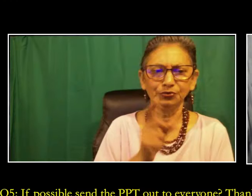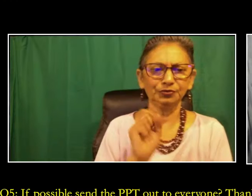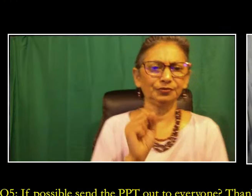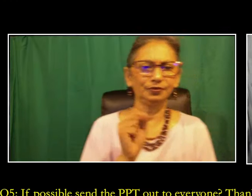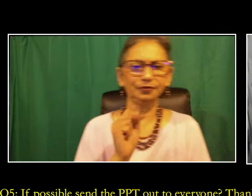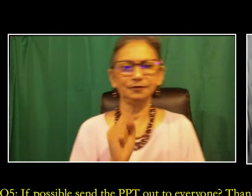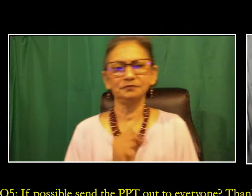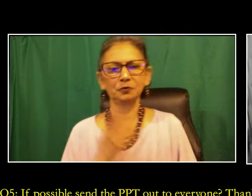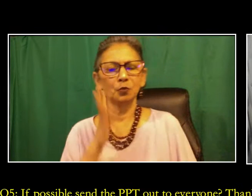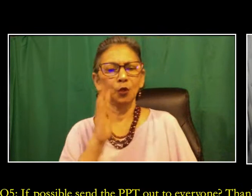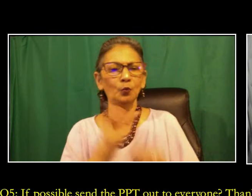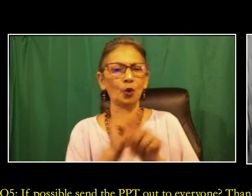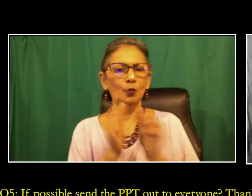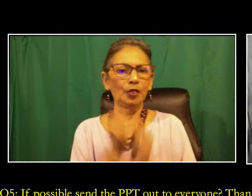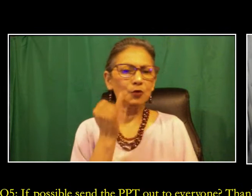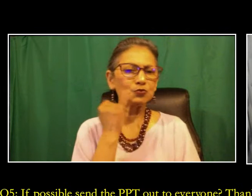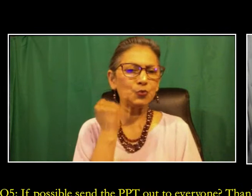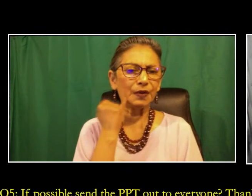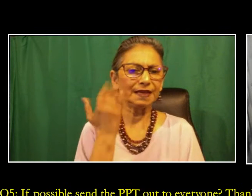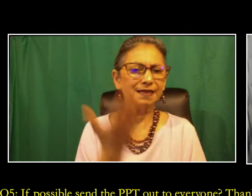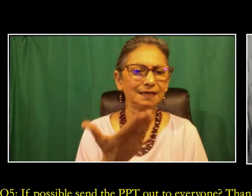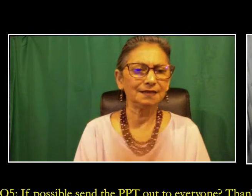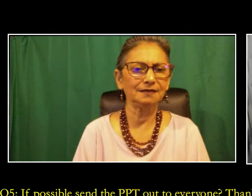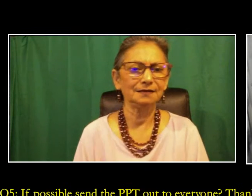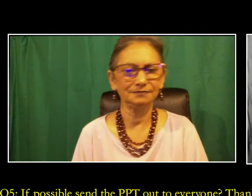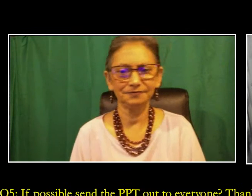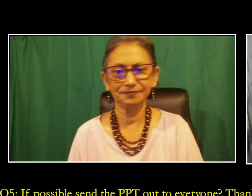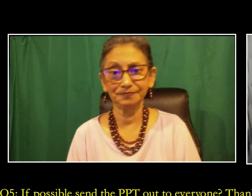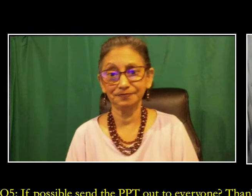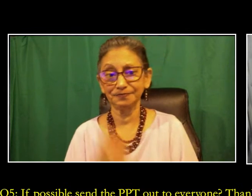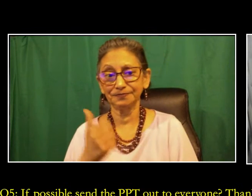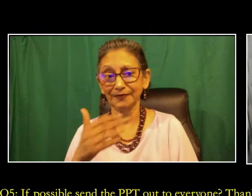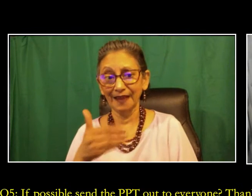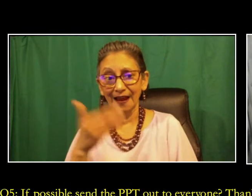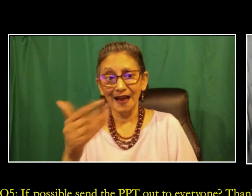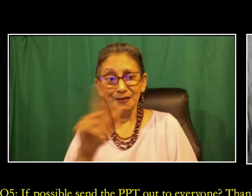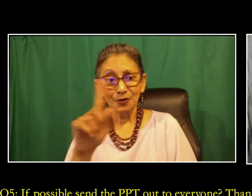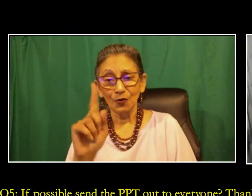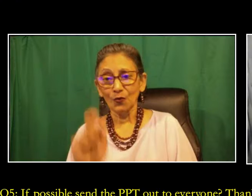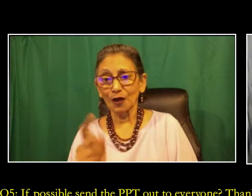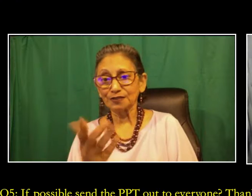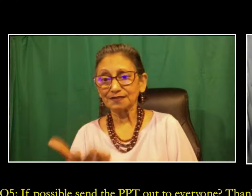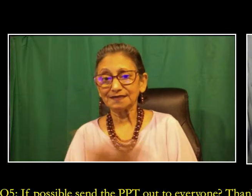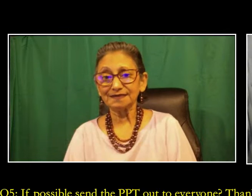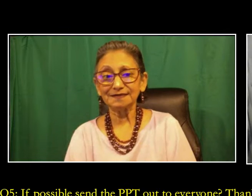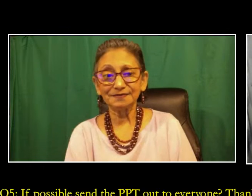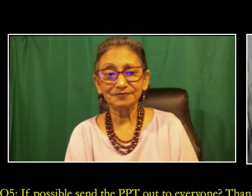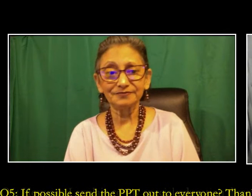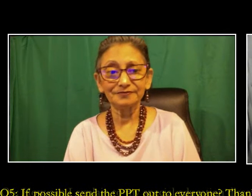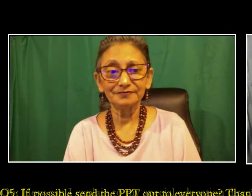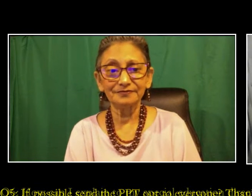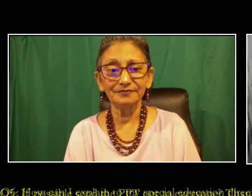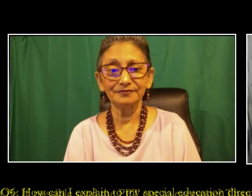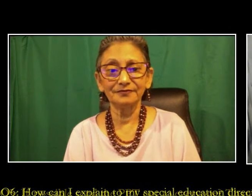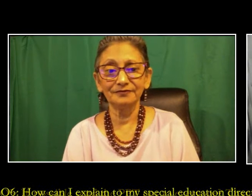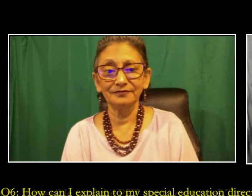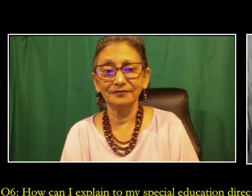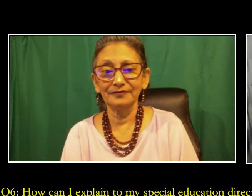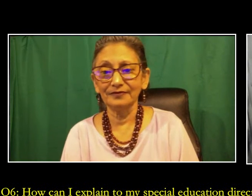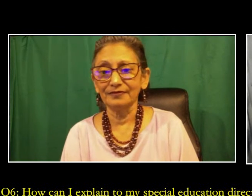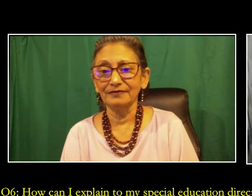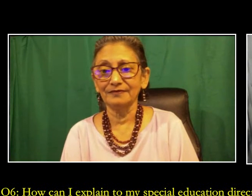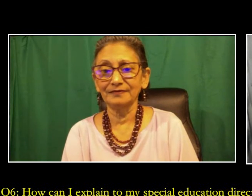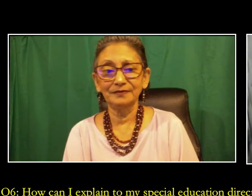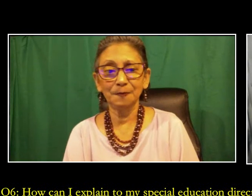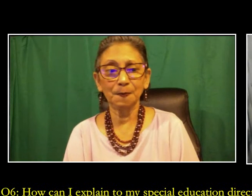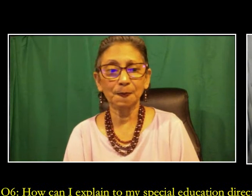on the PowerPoint and then make that available to you. Sure. I will work with Julie to make that happen. Next